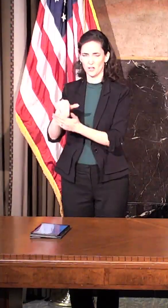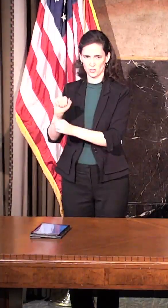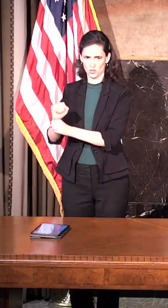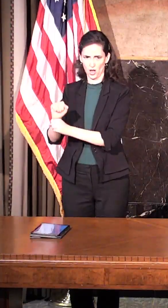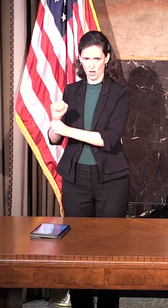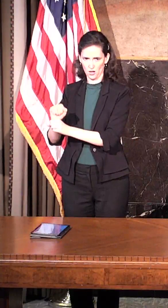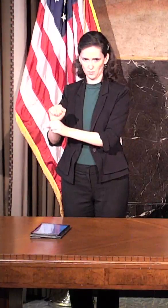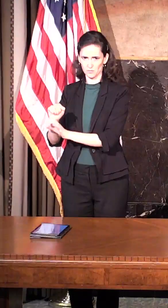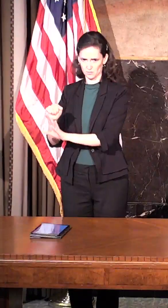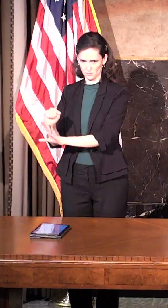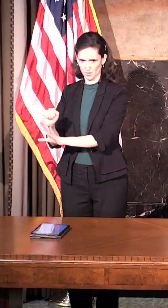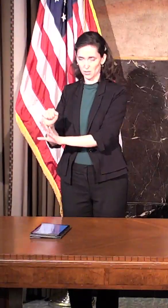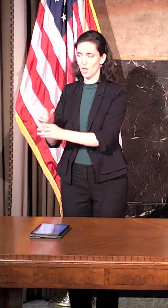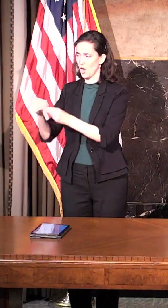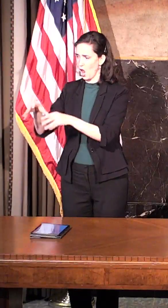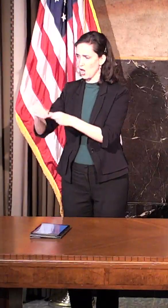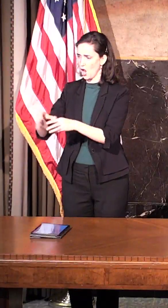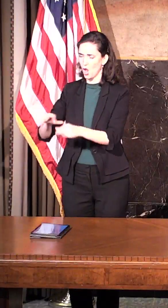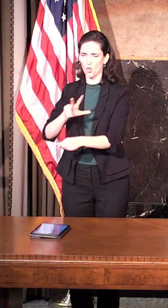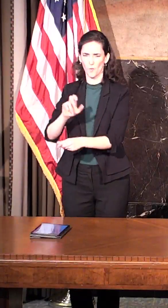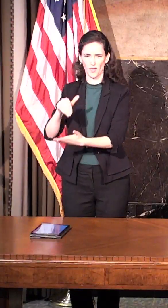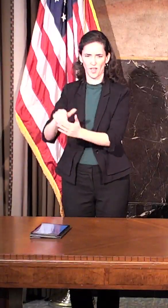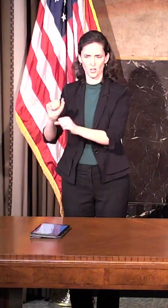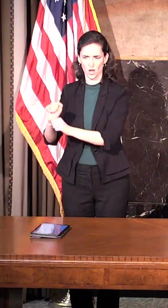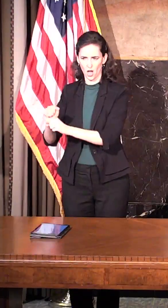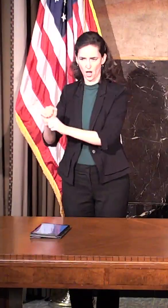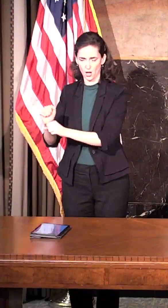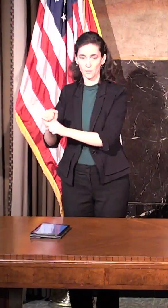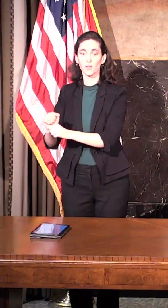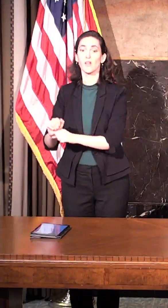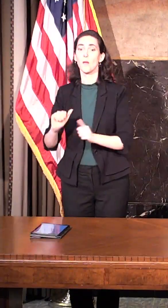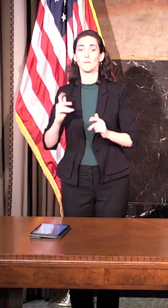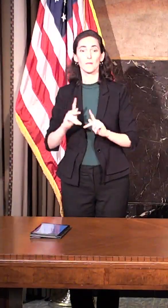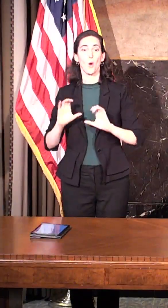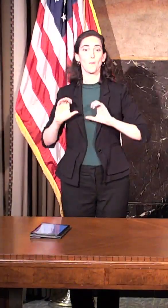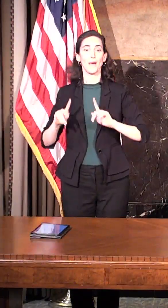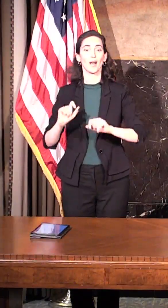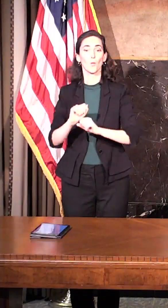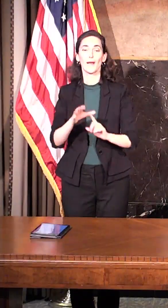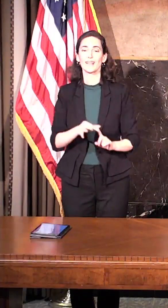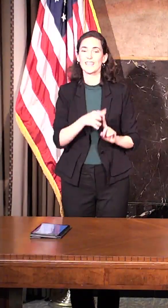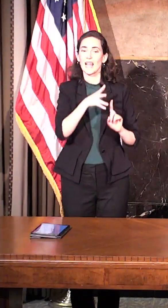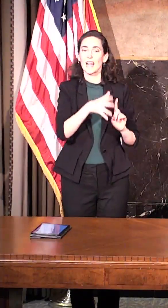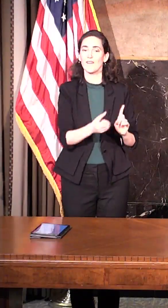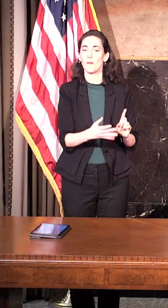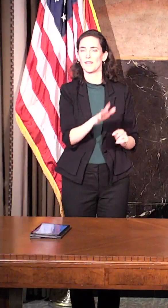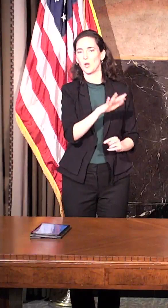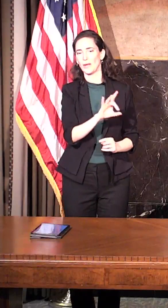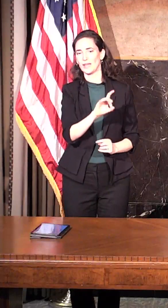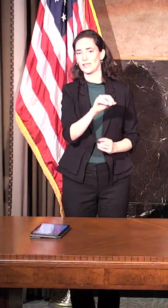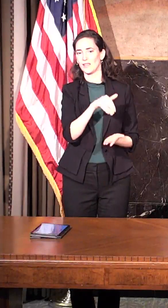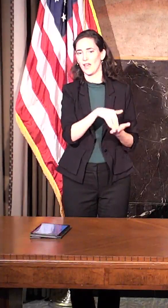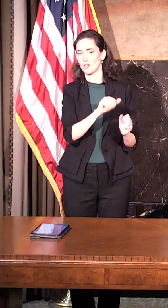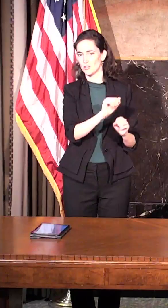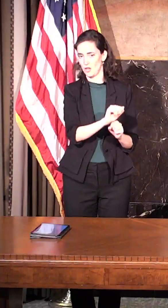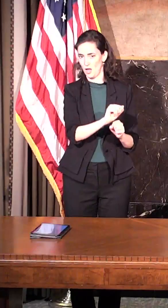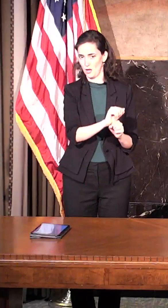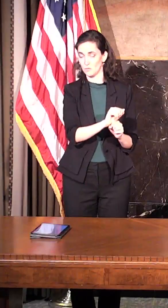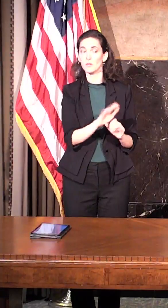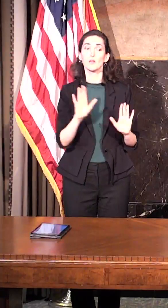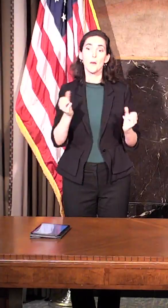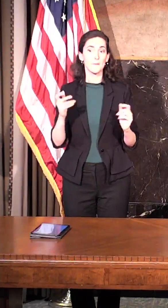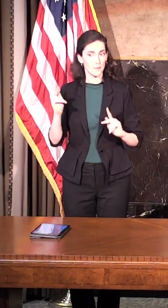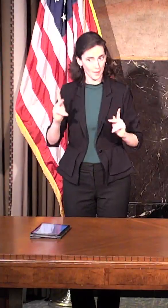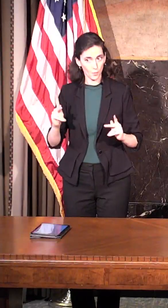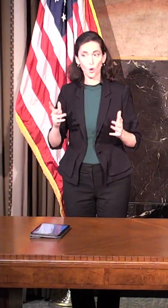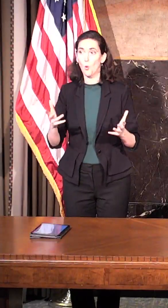of those jobs have returned. Now, we still have an awful lot of people out there who are not employed, who